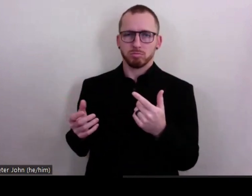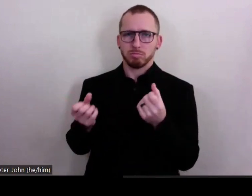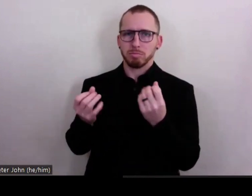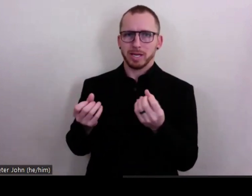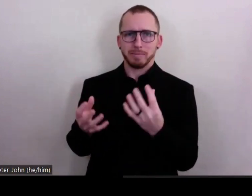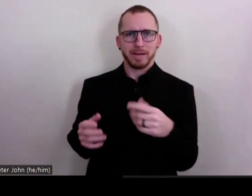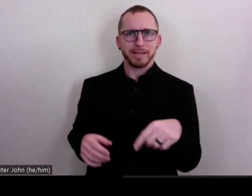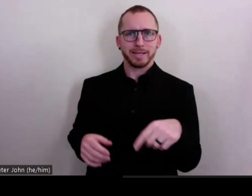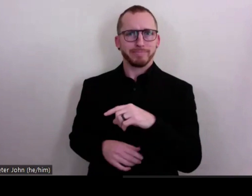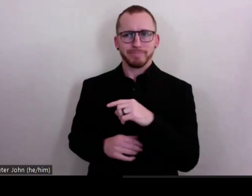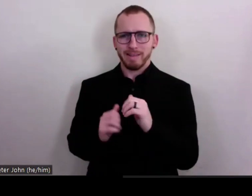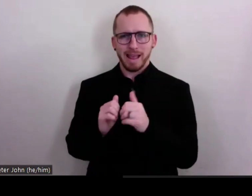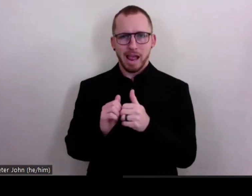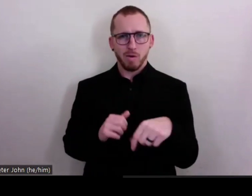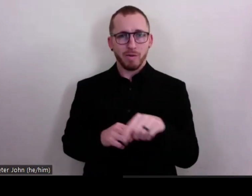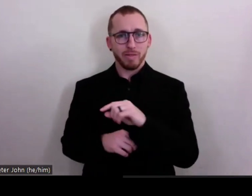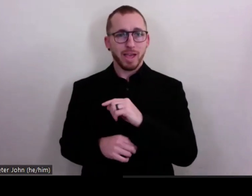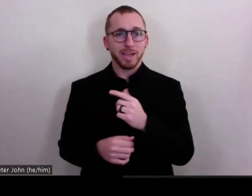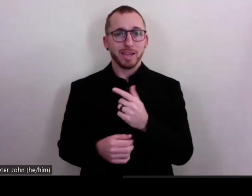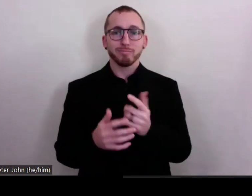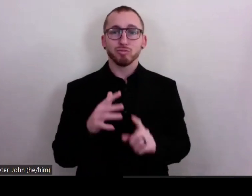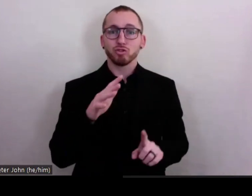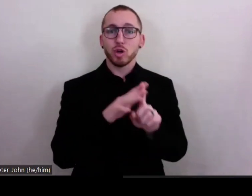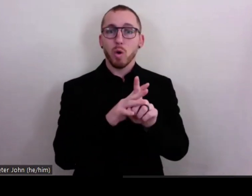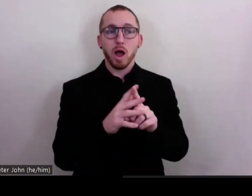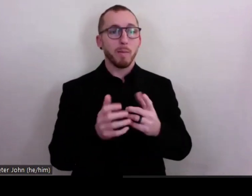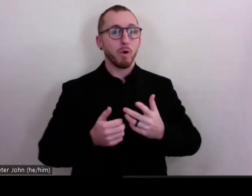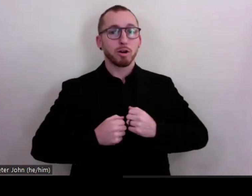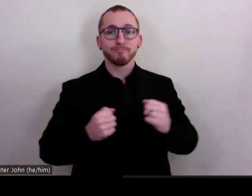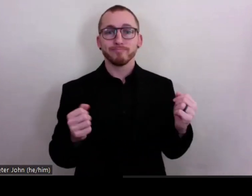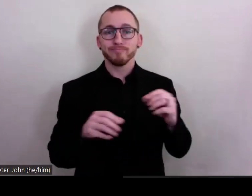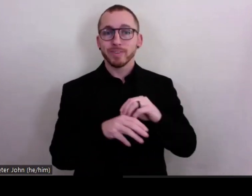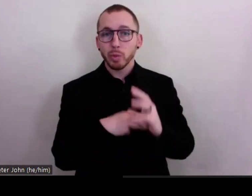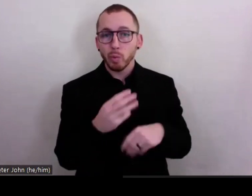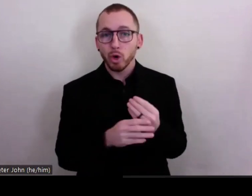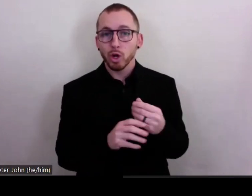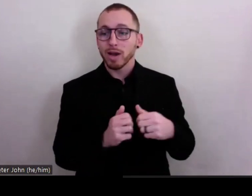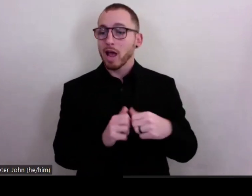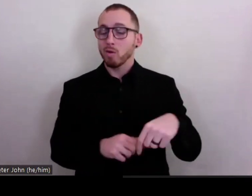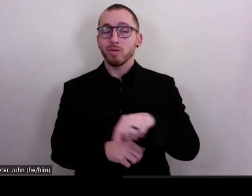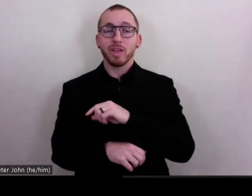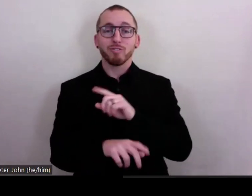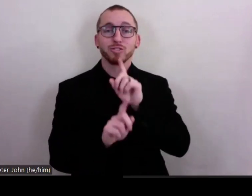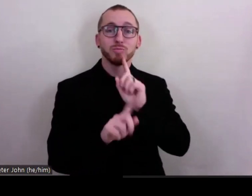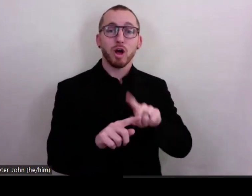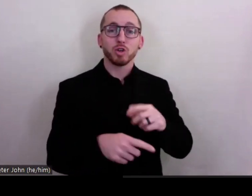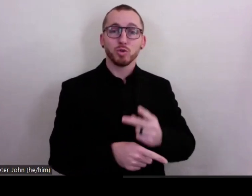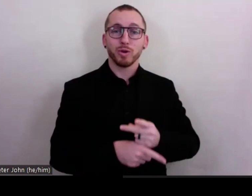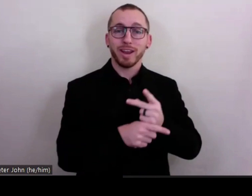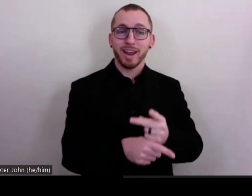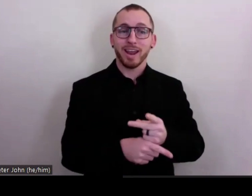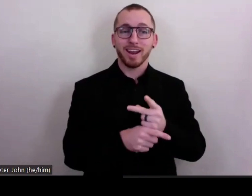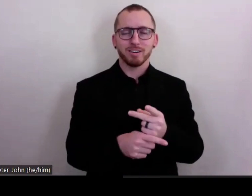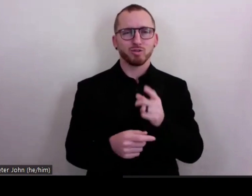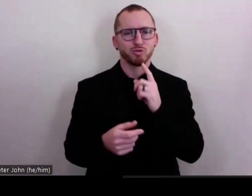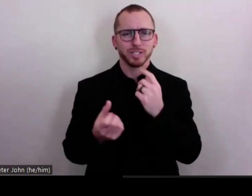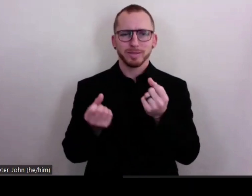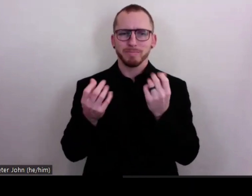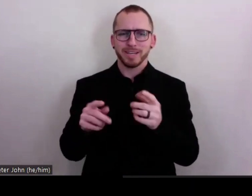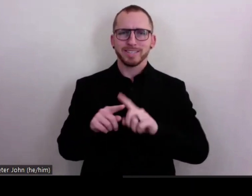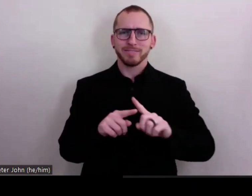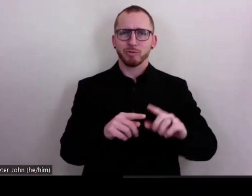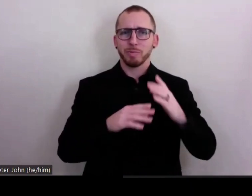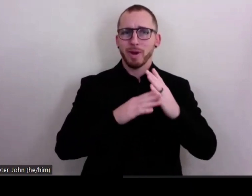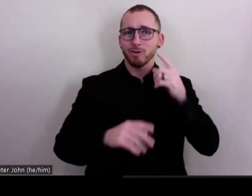they respond to care. And so I just want to make that very clear that that is not my role here. I'm hoping that I can